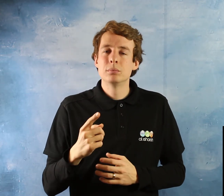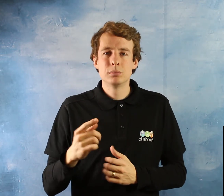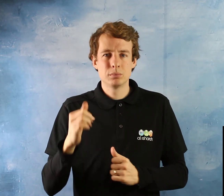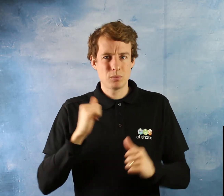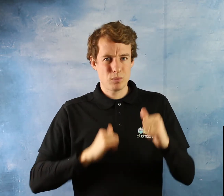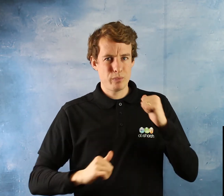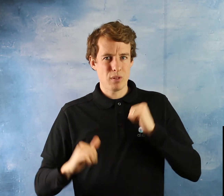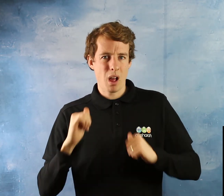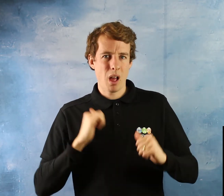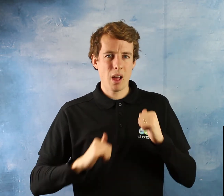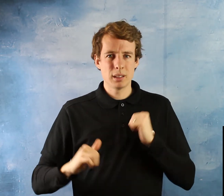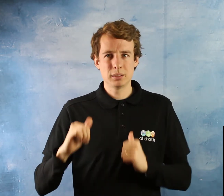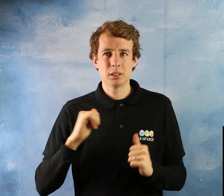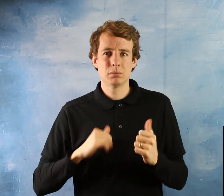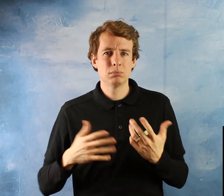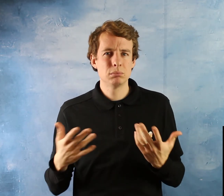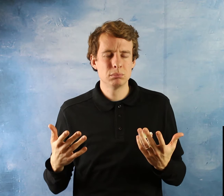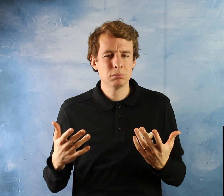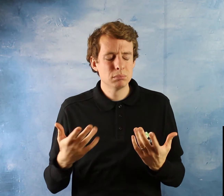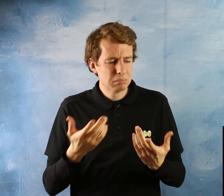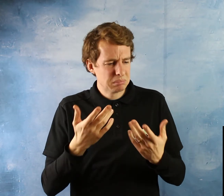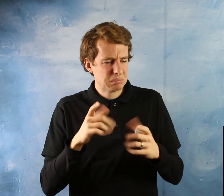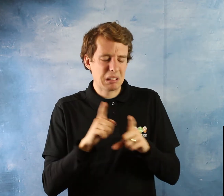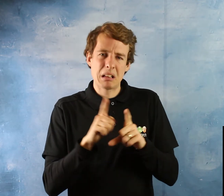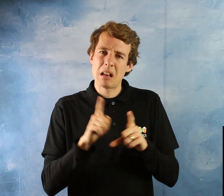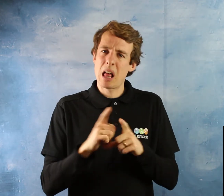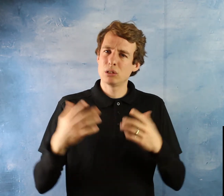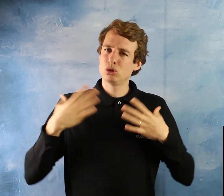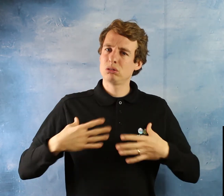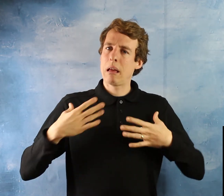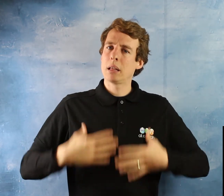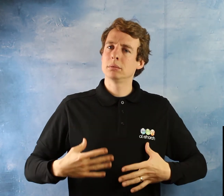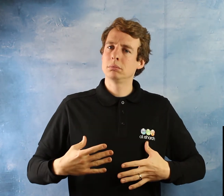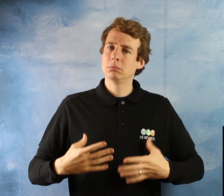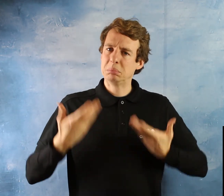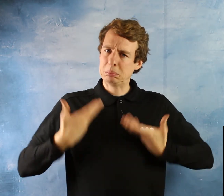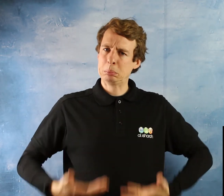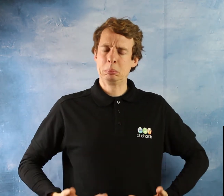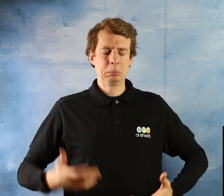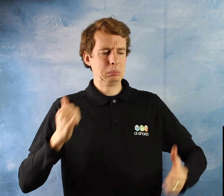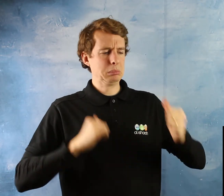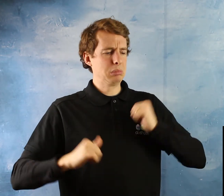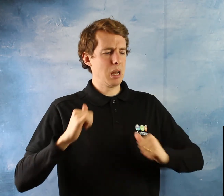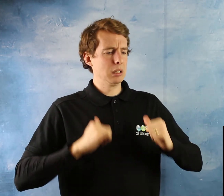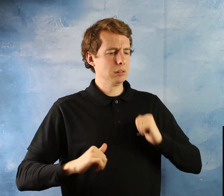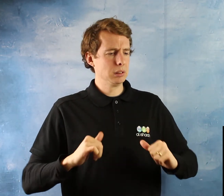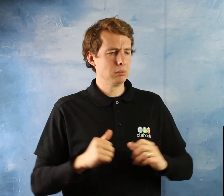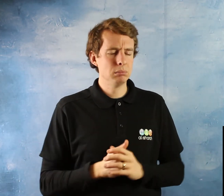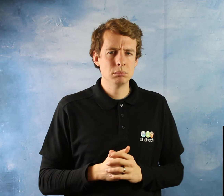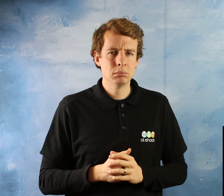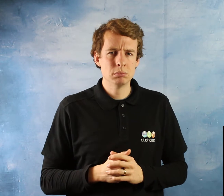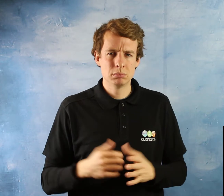dress. Whoever is showing this pride and arrogance, as if he is competing with